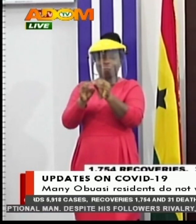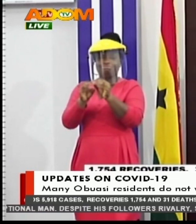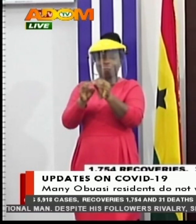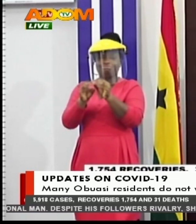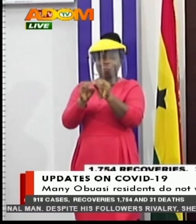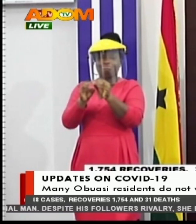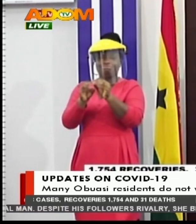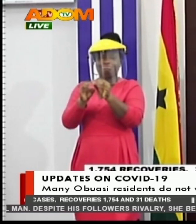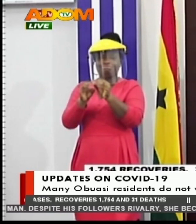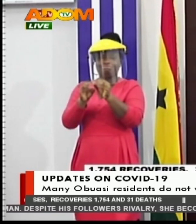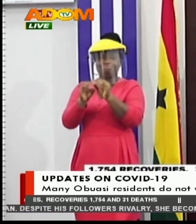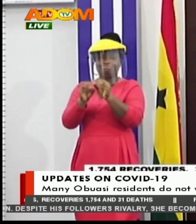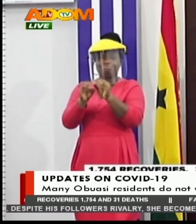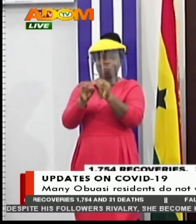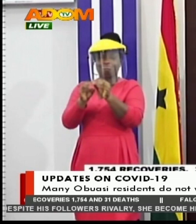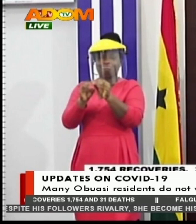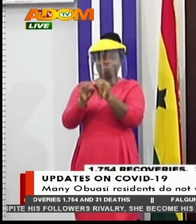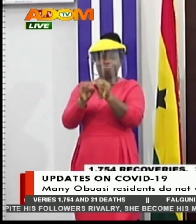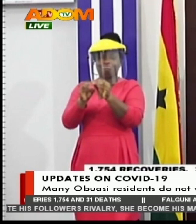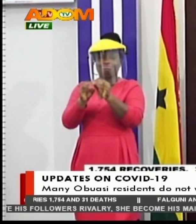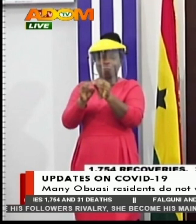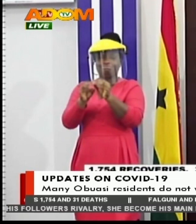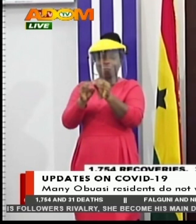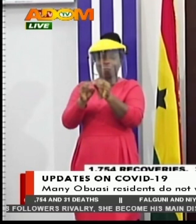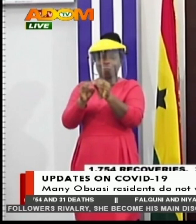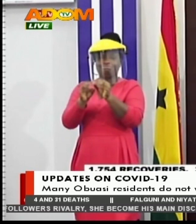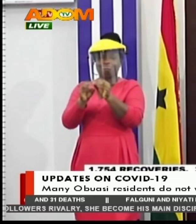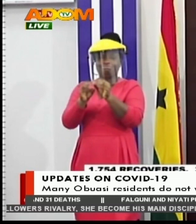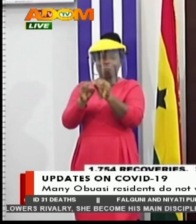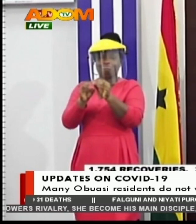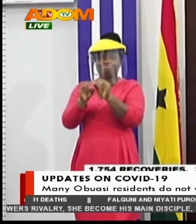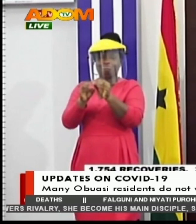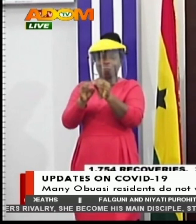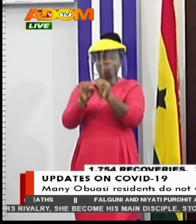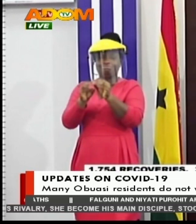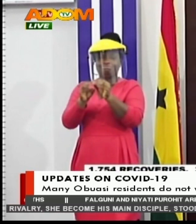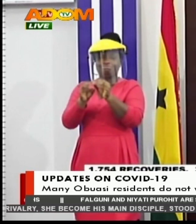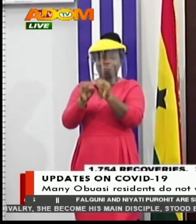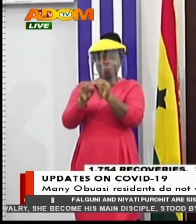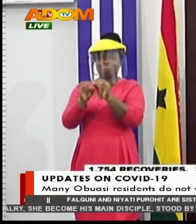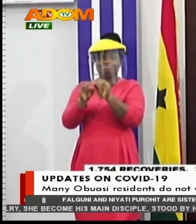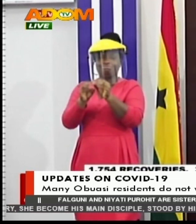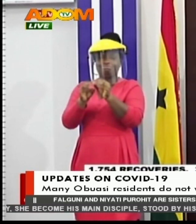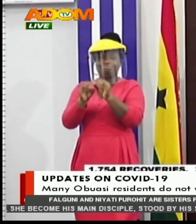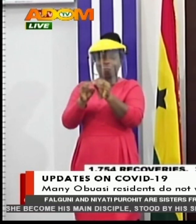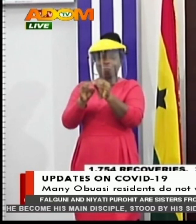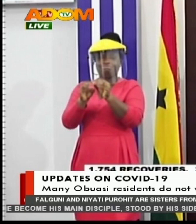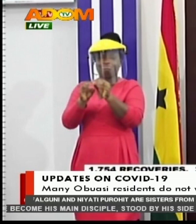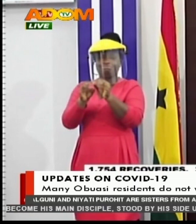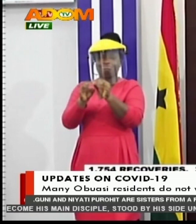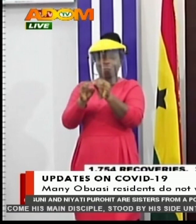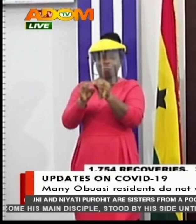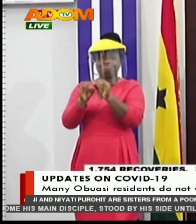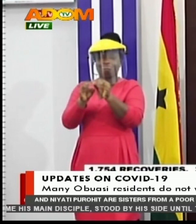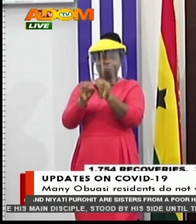they are going to use swabs in addition to the sputum. Then for case management, as I said, Obuasi has no treatment